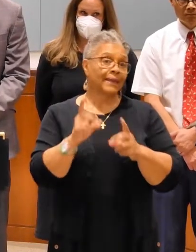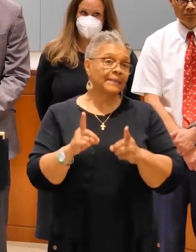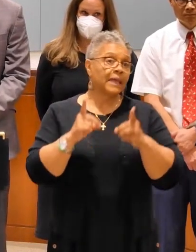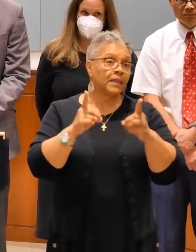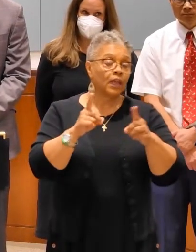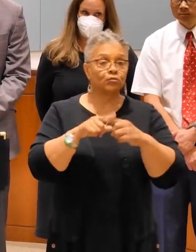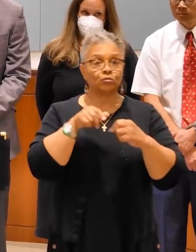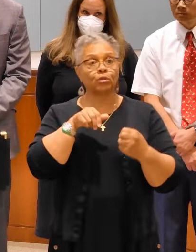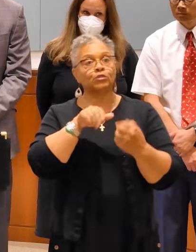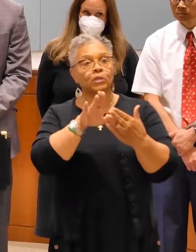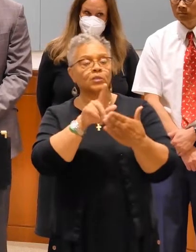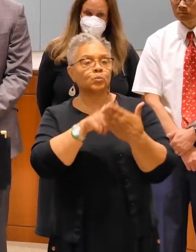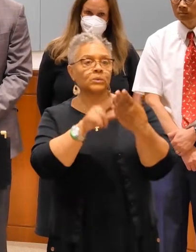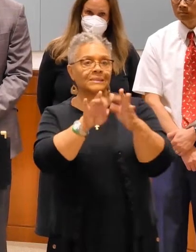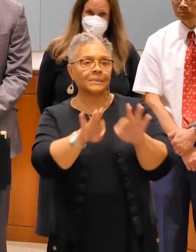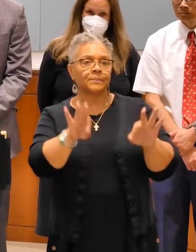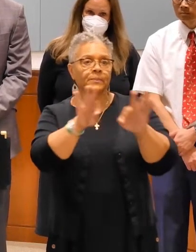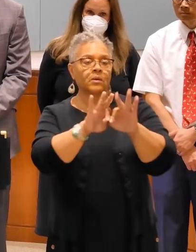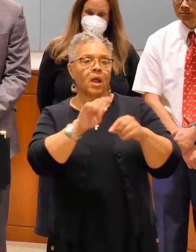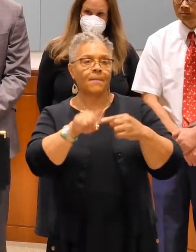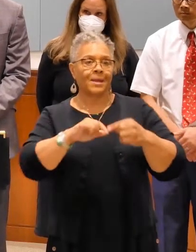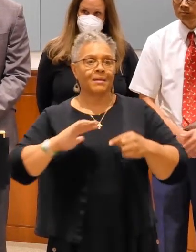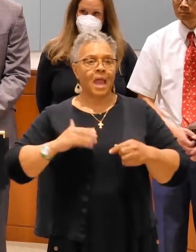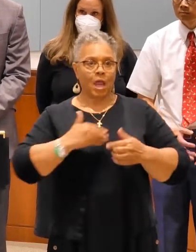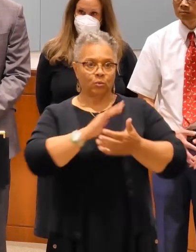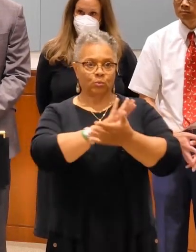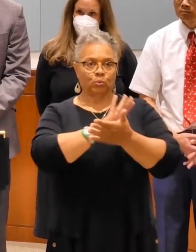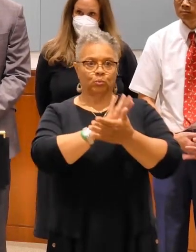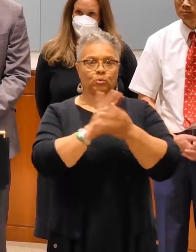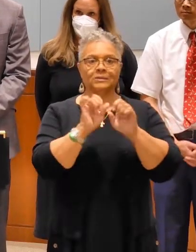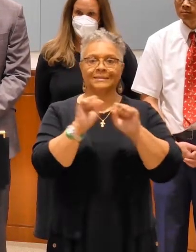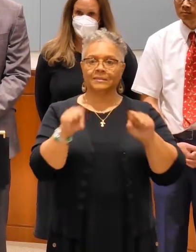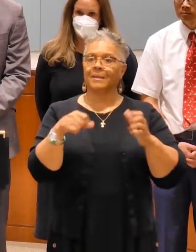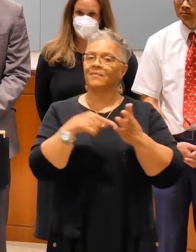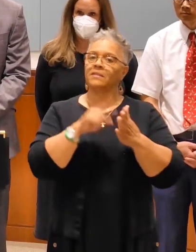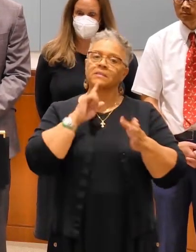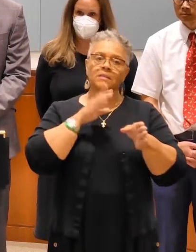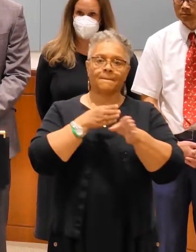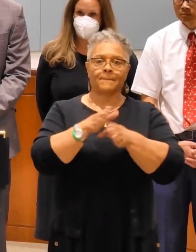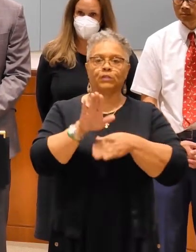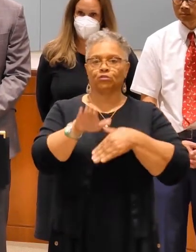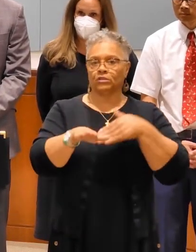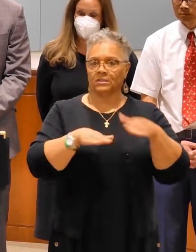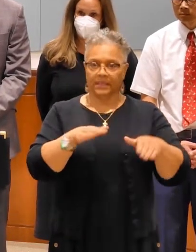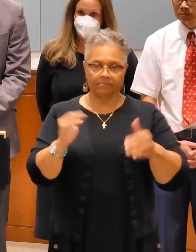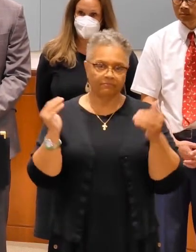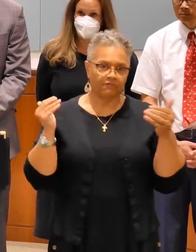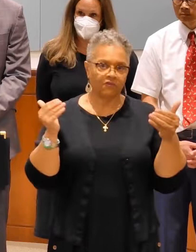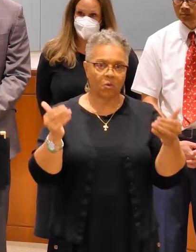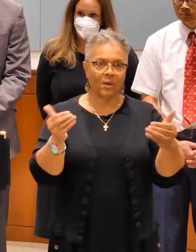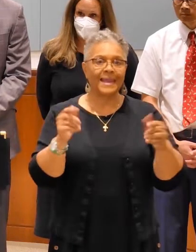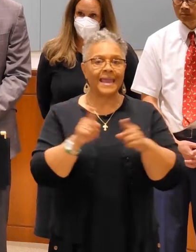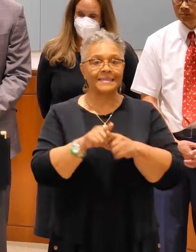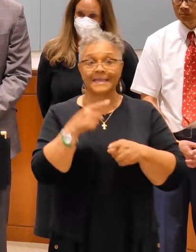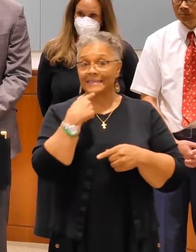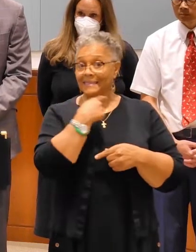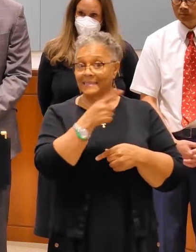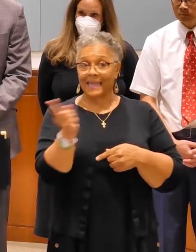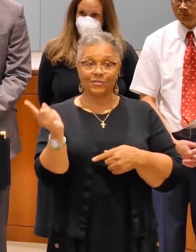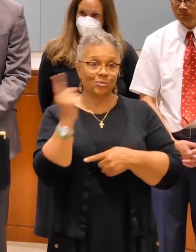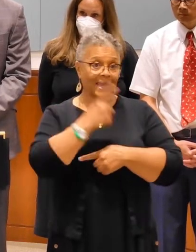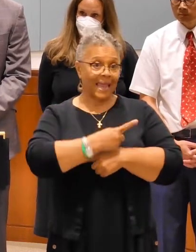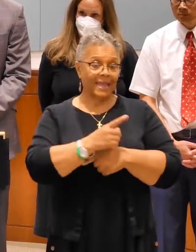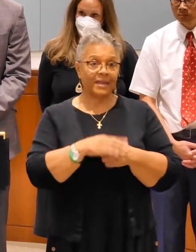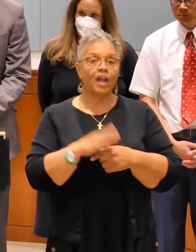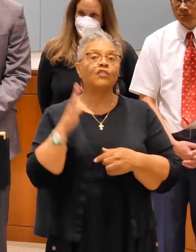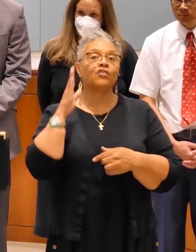to address what's significant about our school system, and this is a major step forward. As I state today,